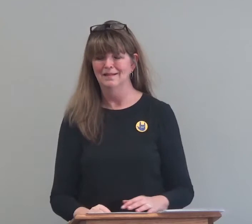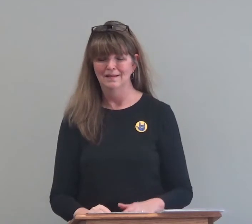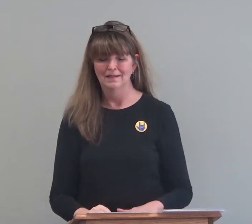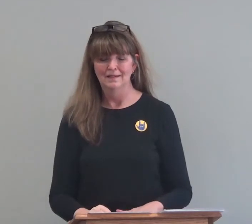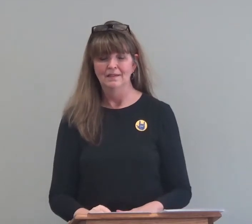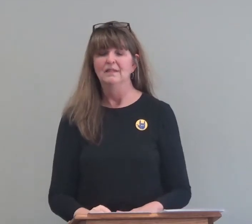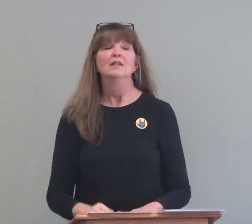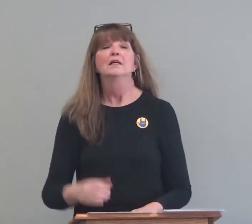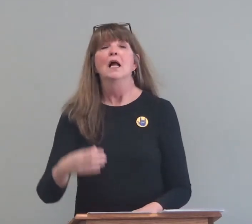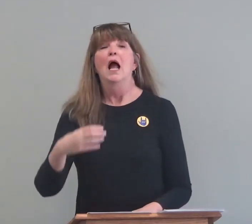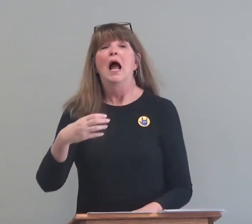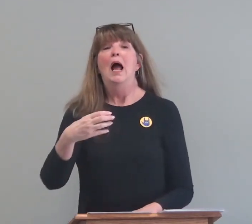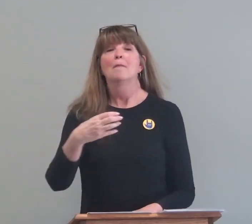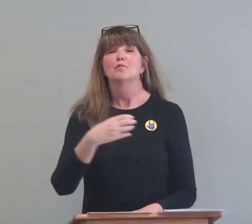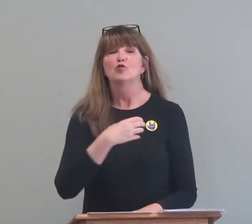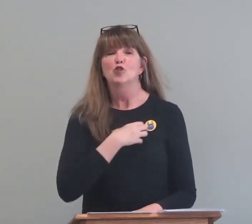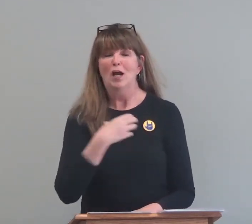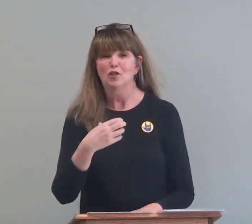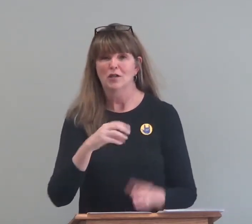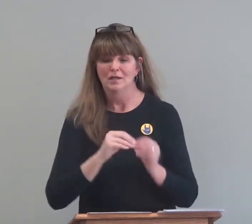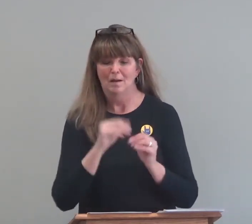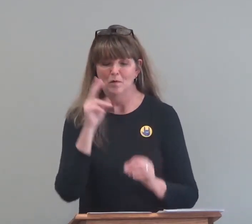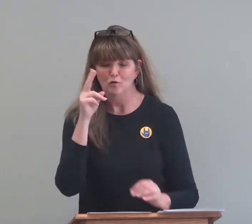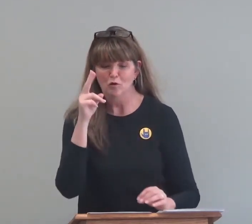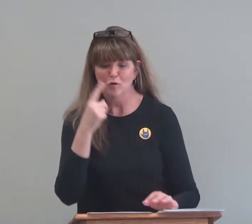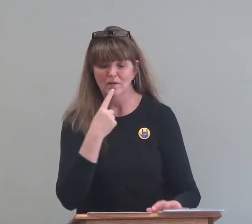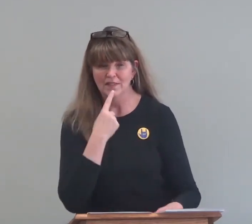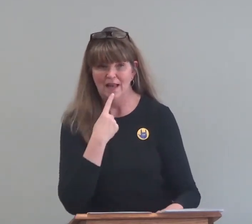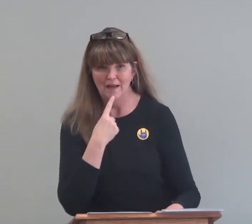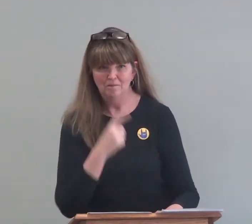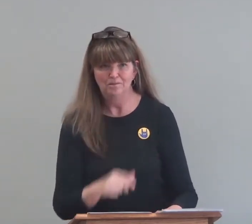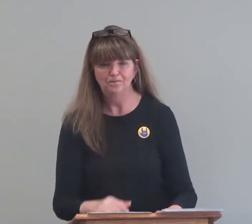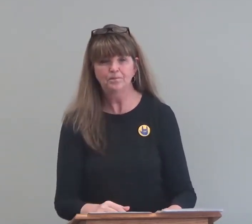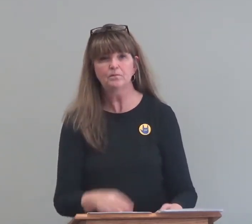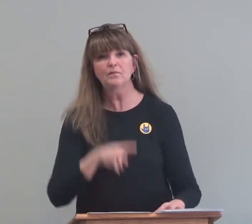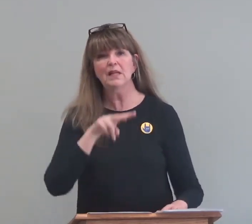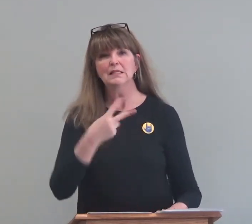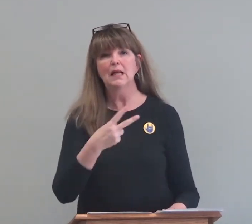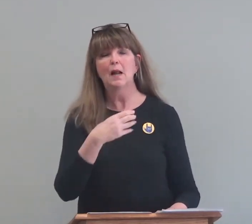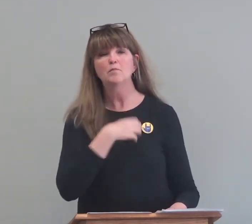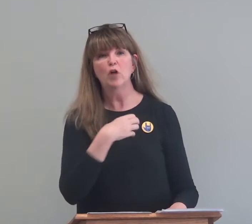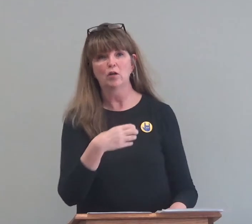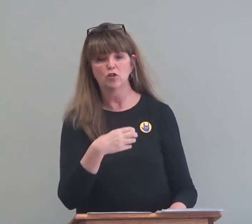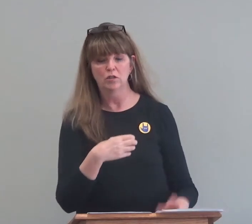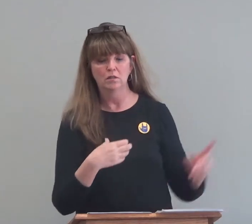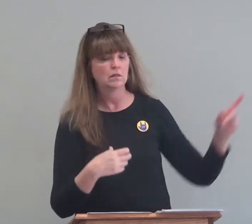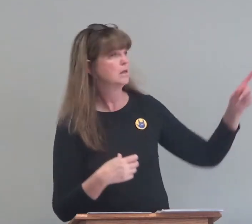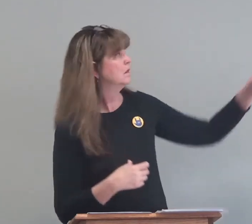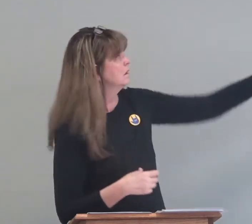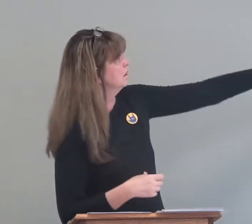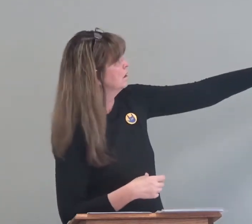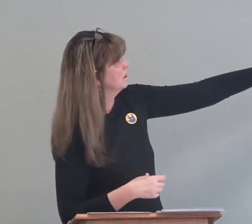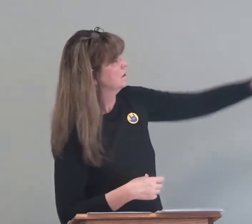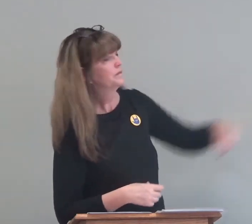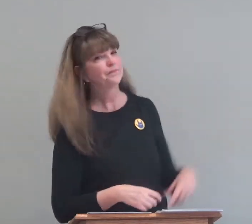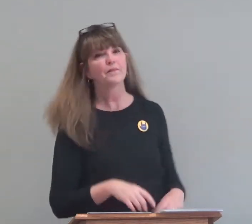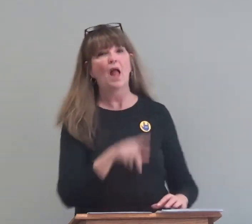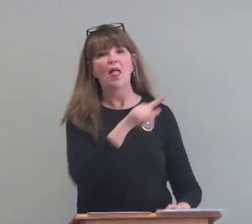And Sir Lucky proved that that was a nuts theory. Objection 2 is